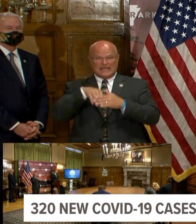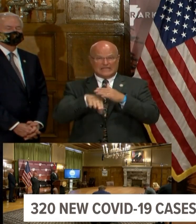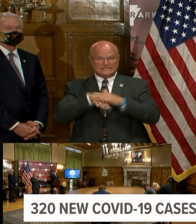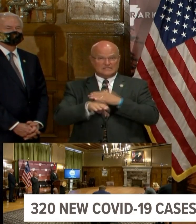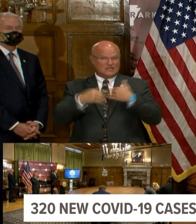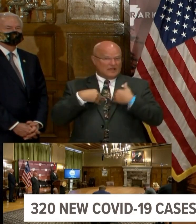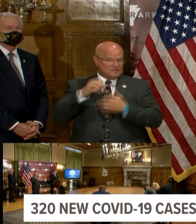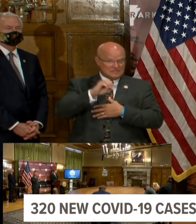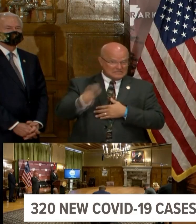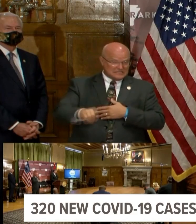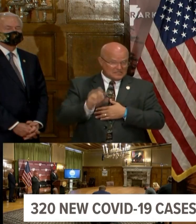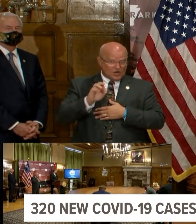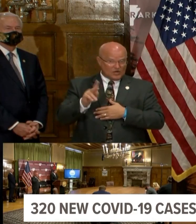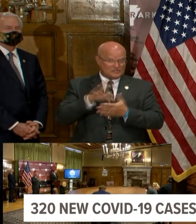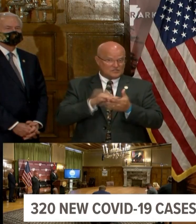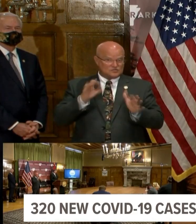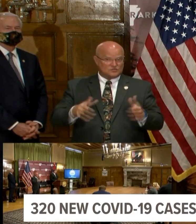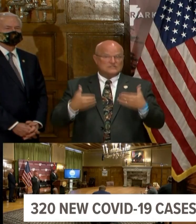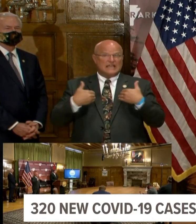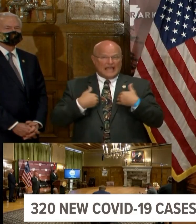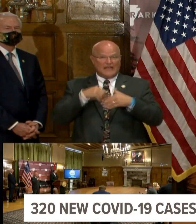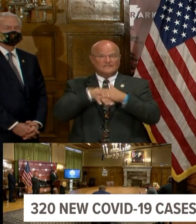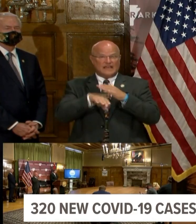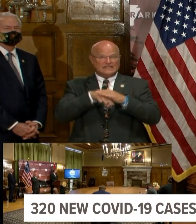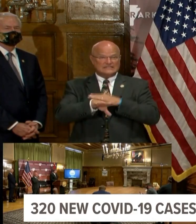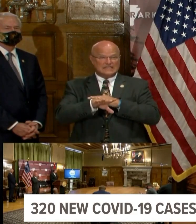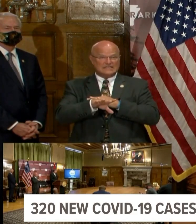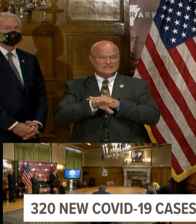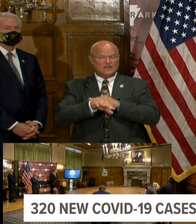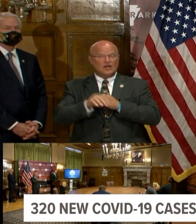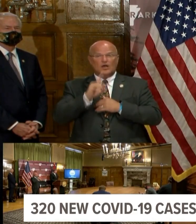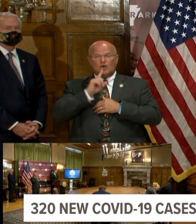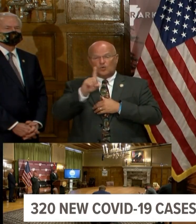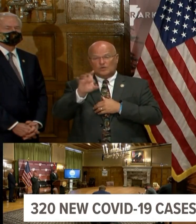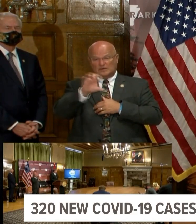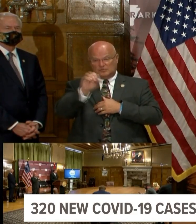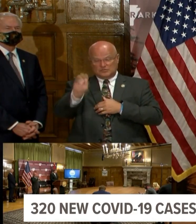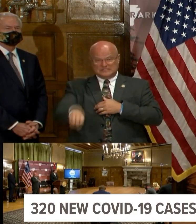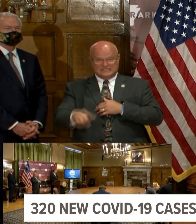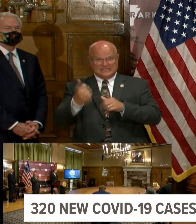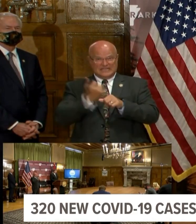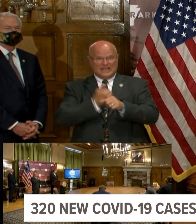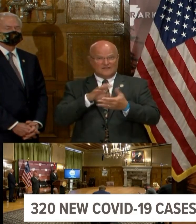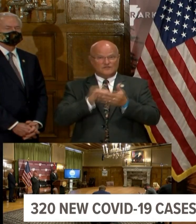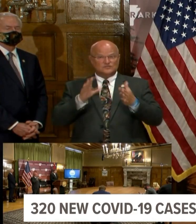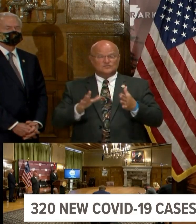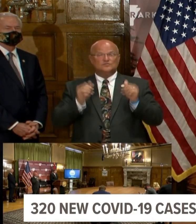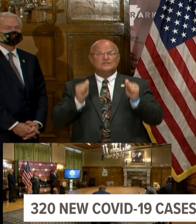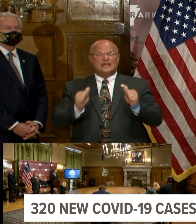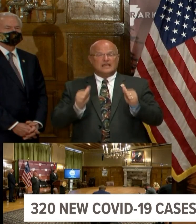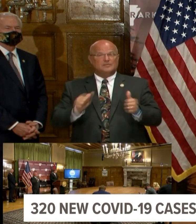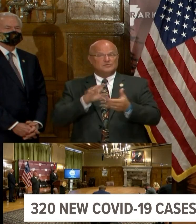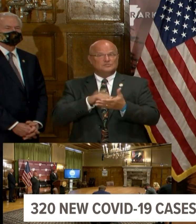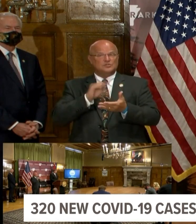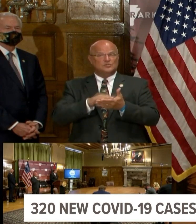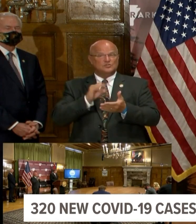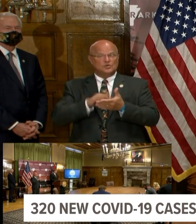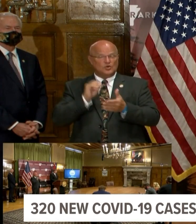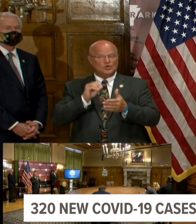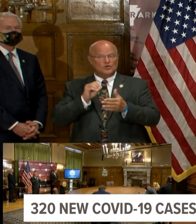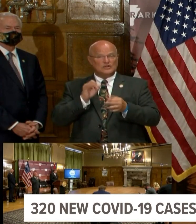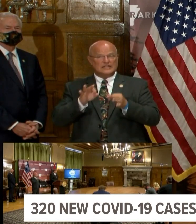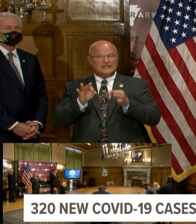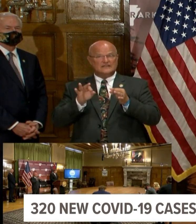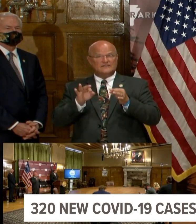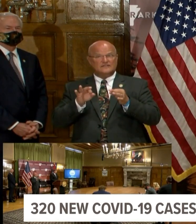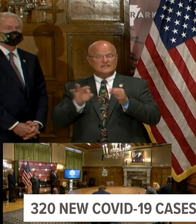all of just how many Arkansas students have access to it? Are you at 100%? Is every student able to virtually learn if that's the route they ended up having to